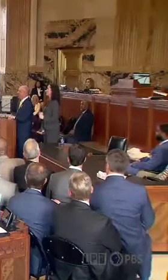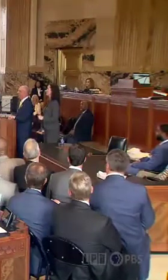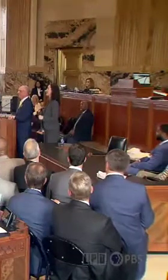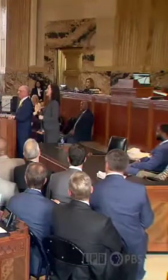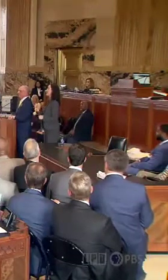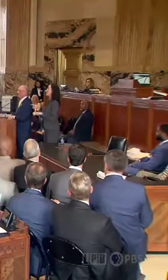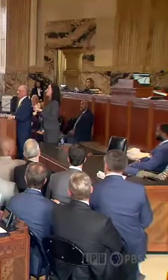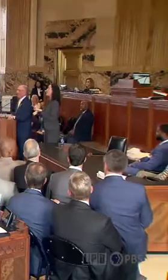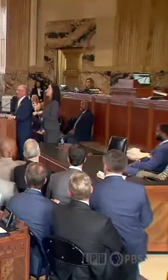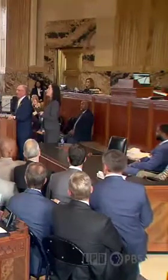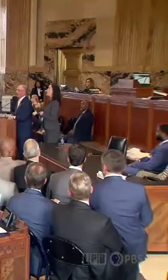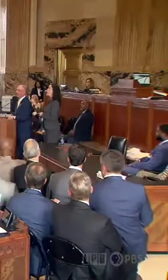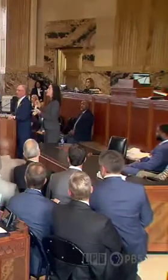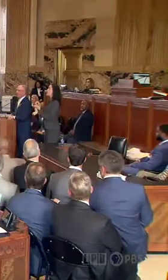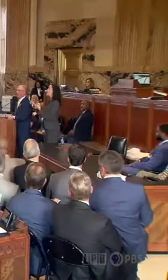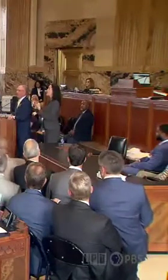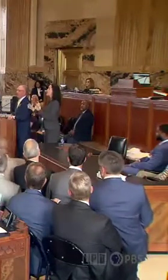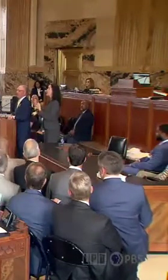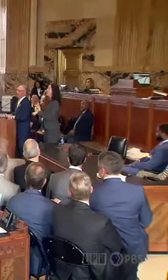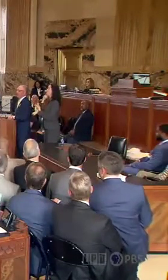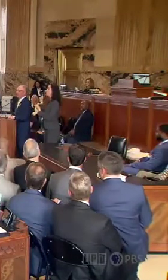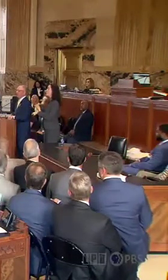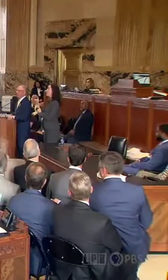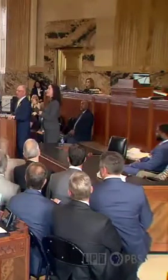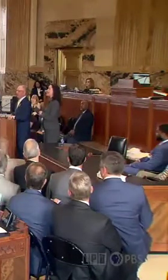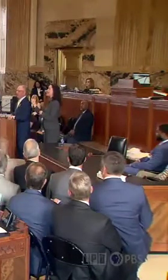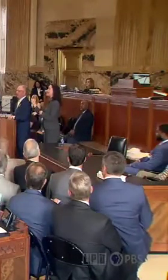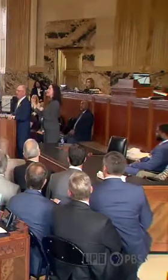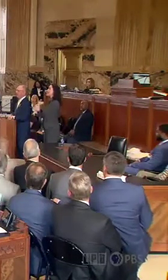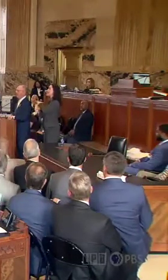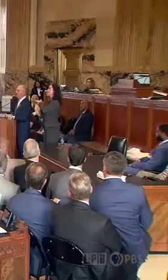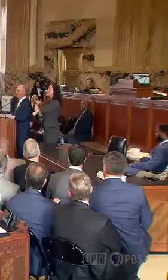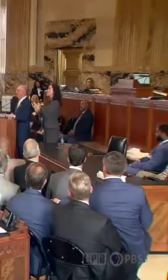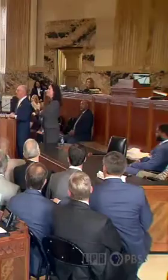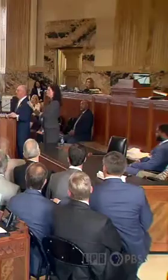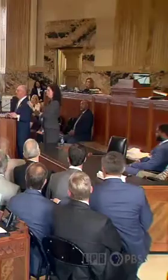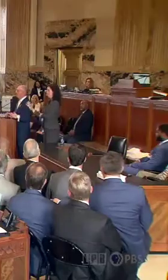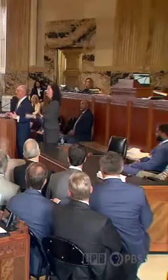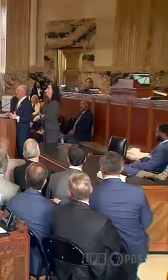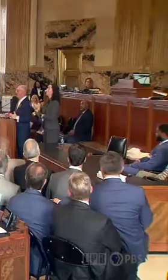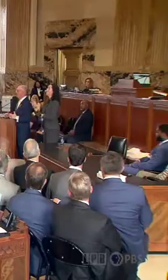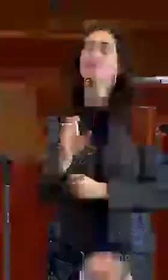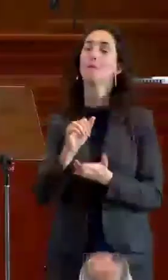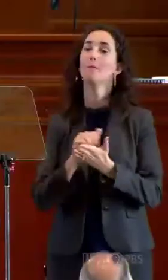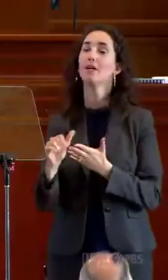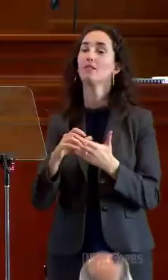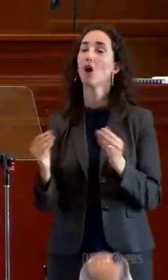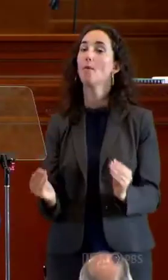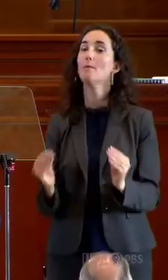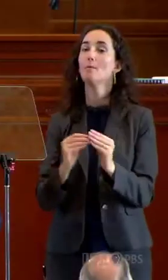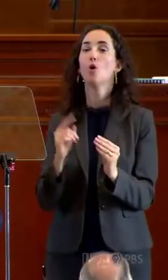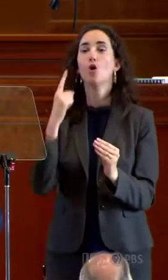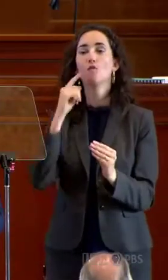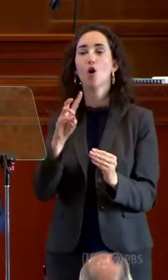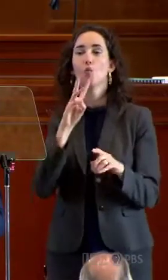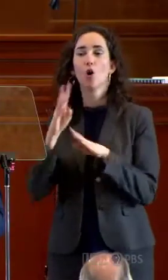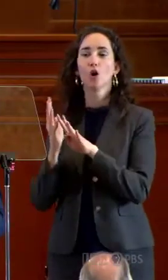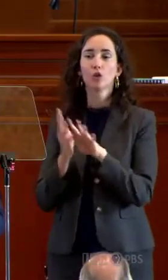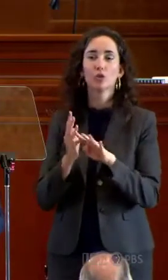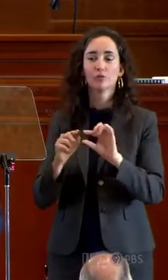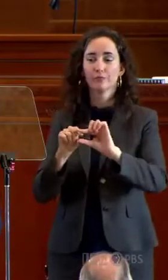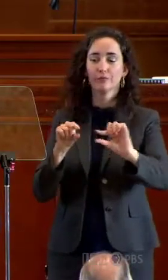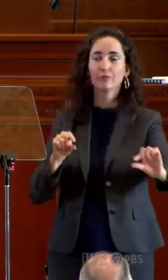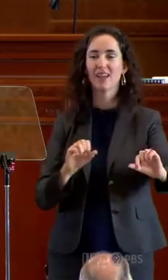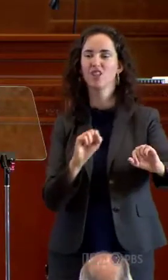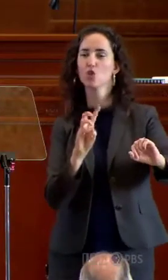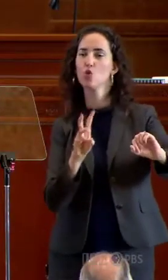an additional $100 million for the I-10 bridge in Lake Charles, and $500 million more for water and sewer improvements across our